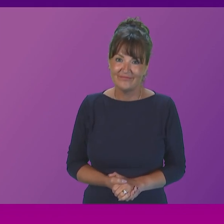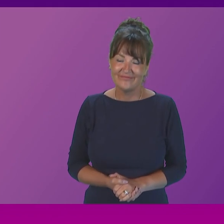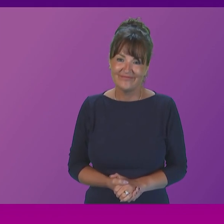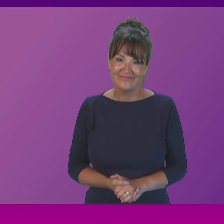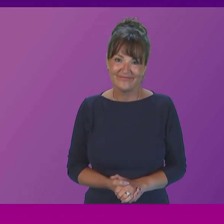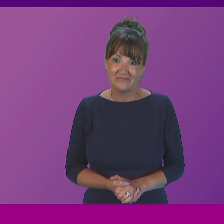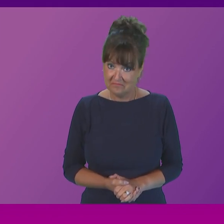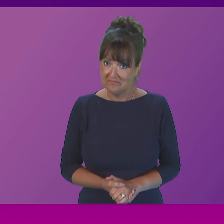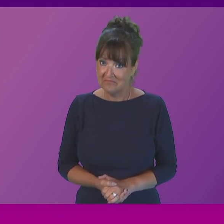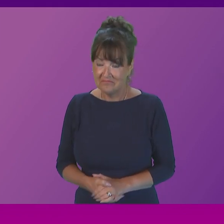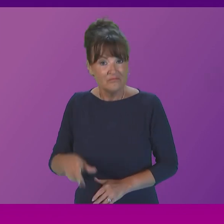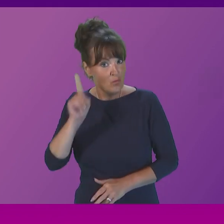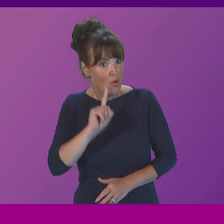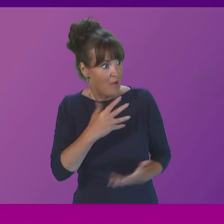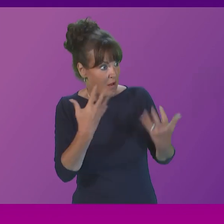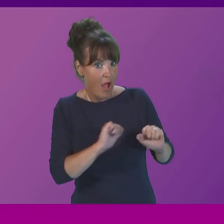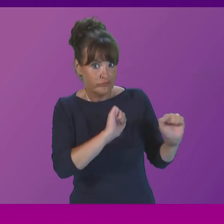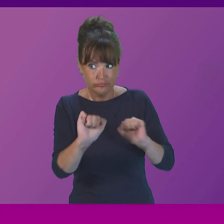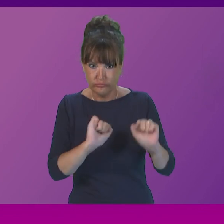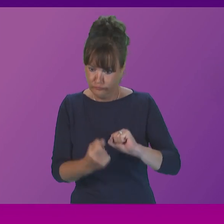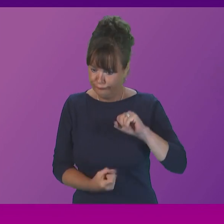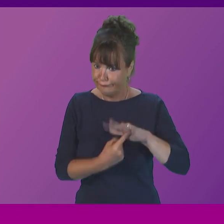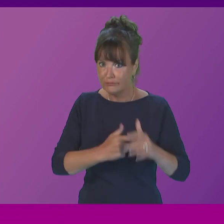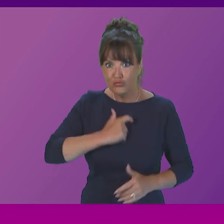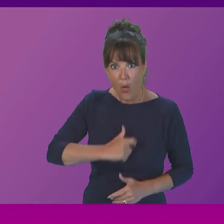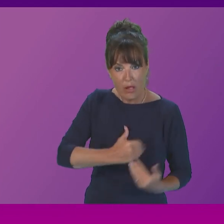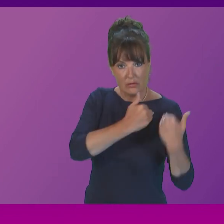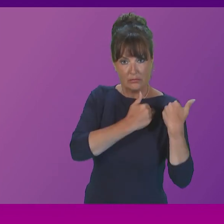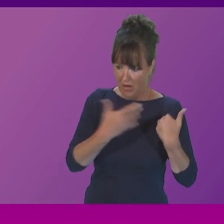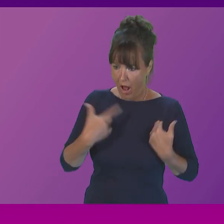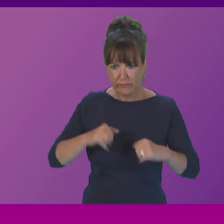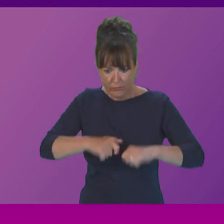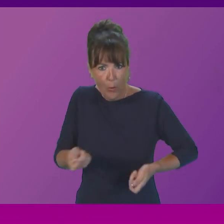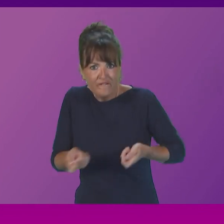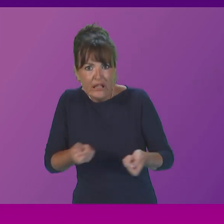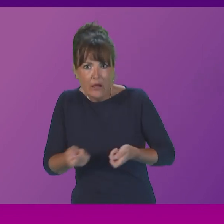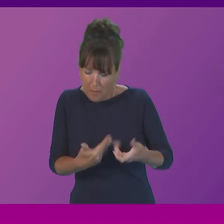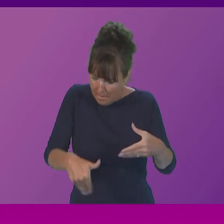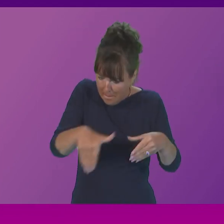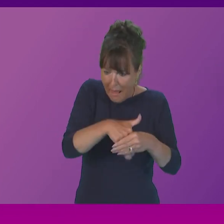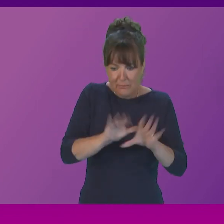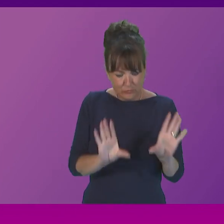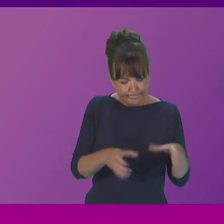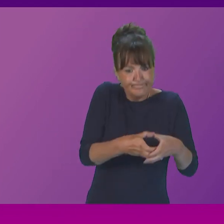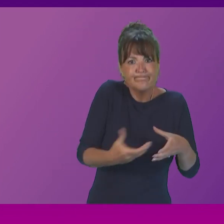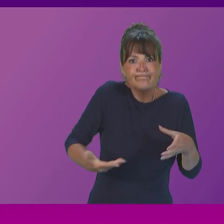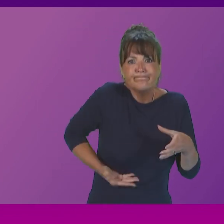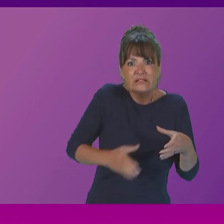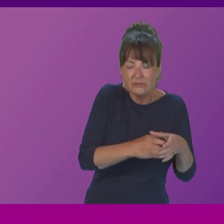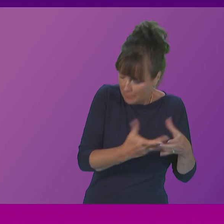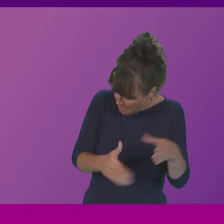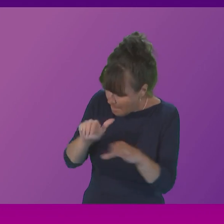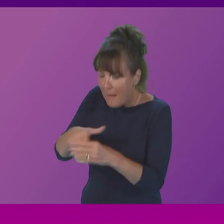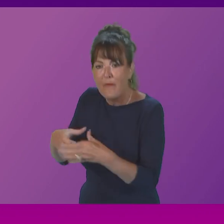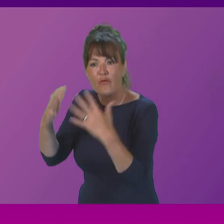1999. Women hold key roles in our Parliament. Women are committee conveners, members of the corporate body, members of the